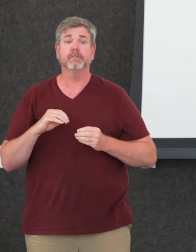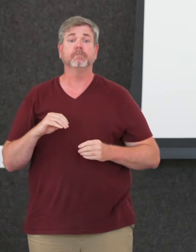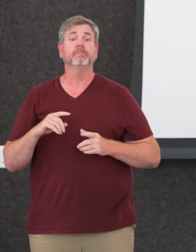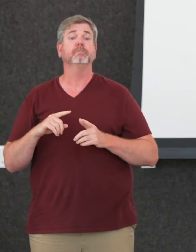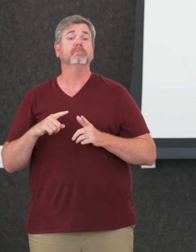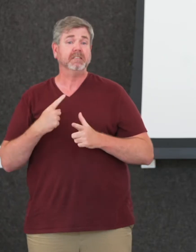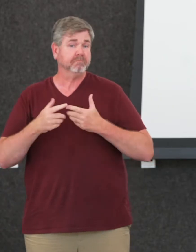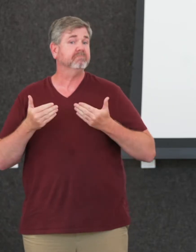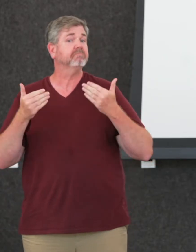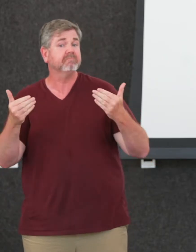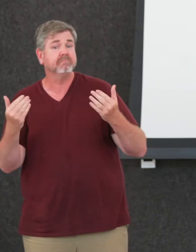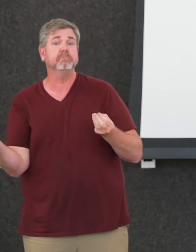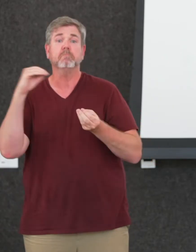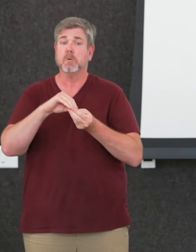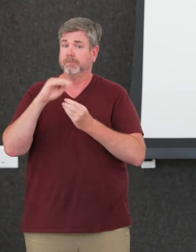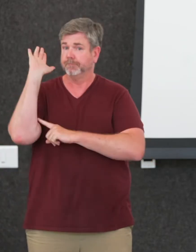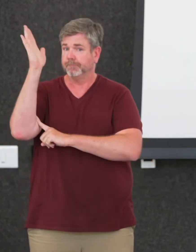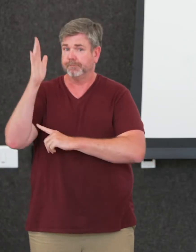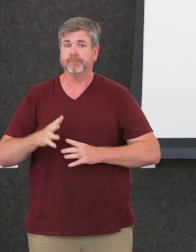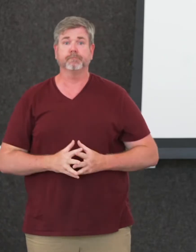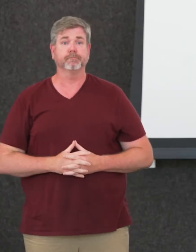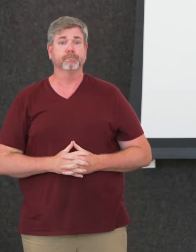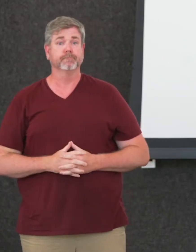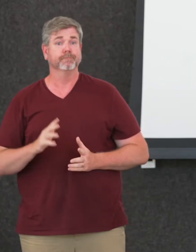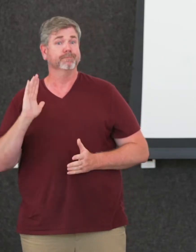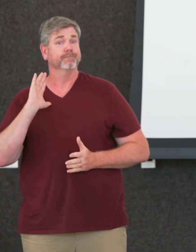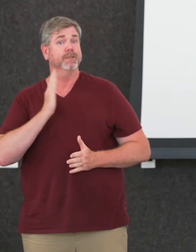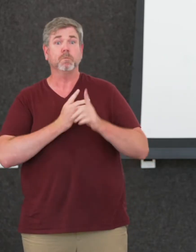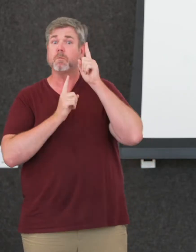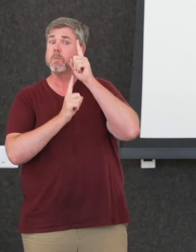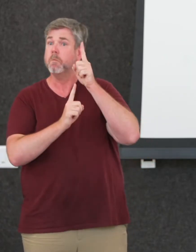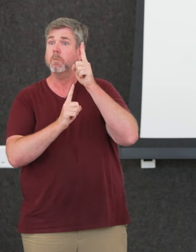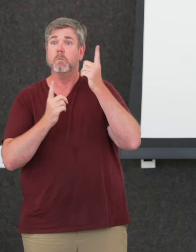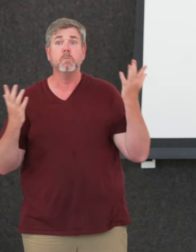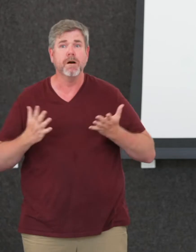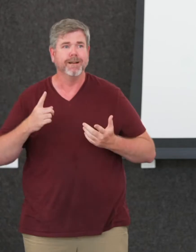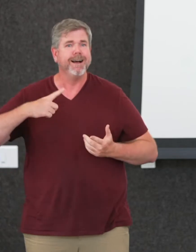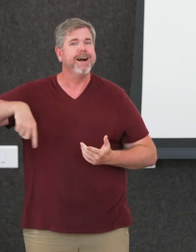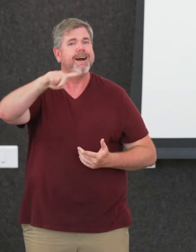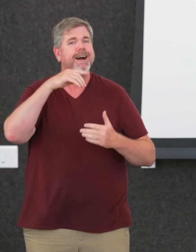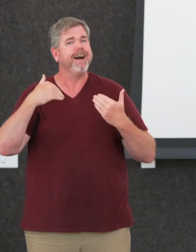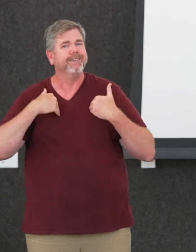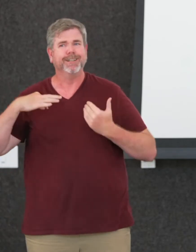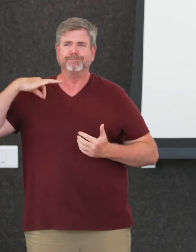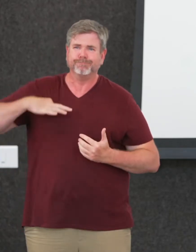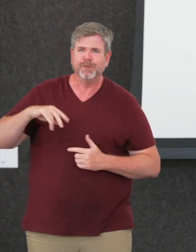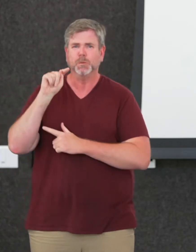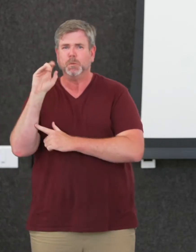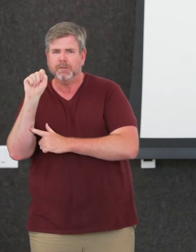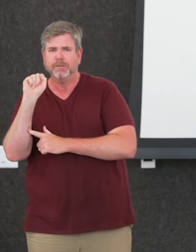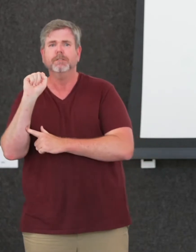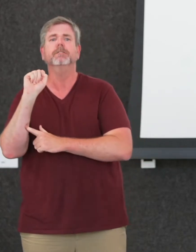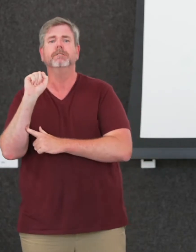make sure that we have the most effective tools that we can get to stop the deaths in our community.